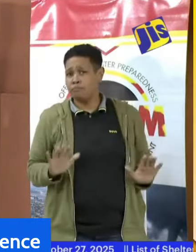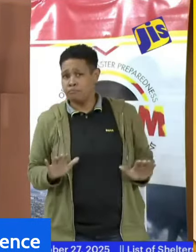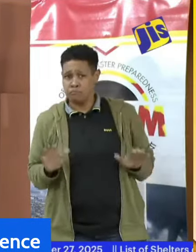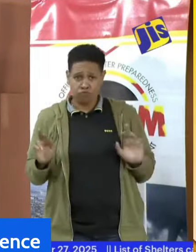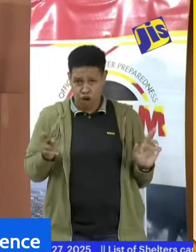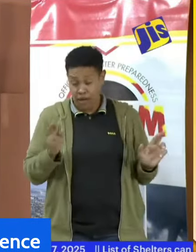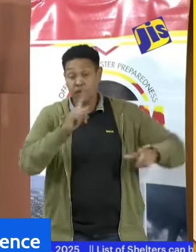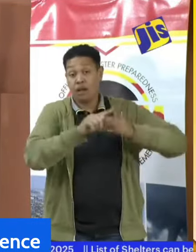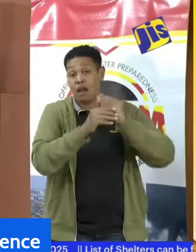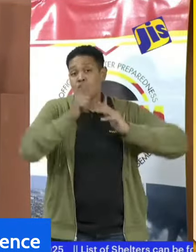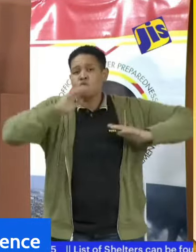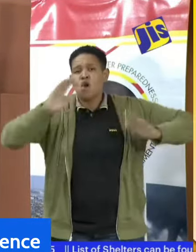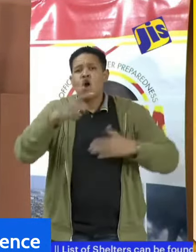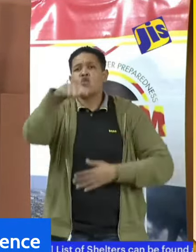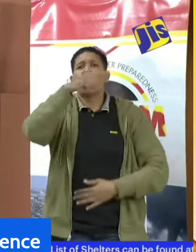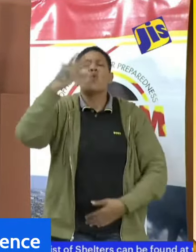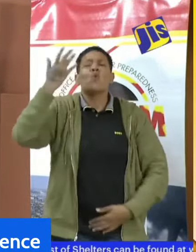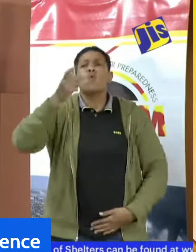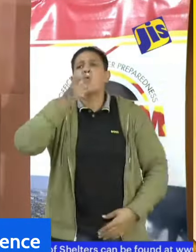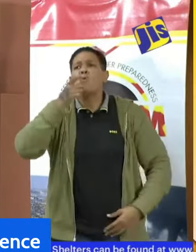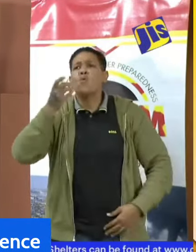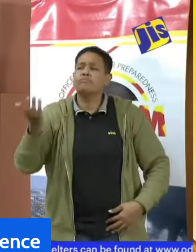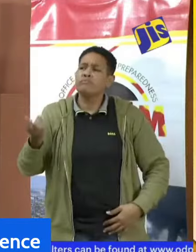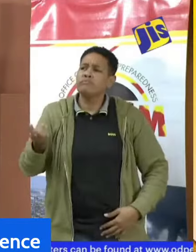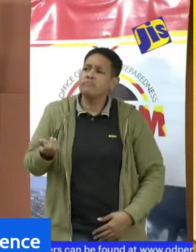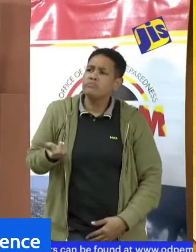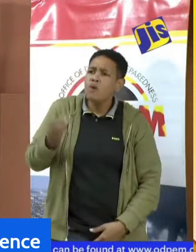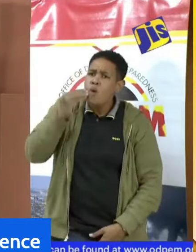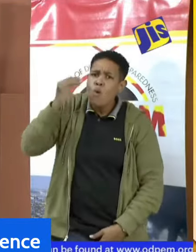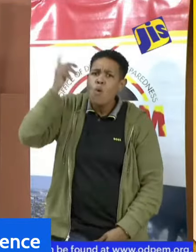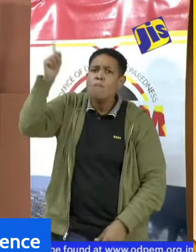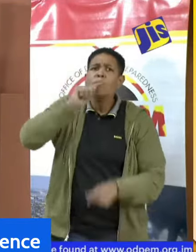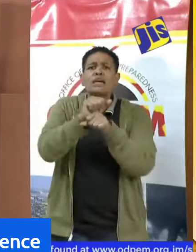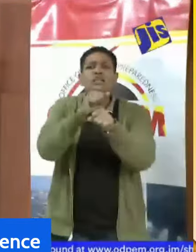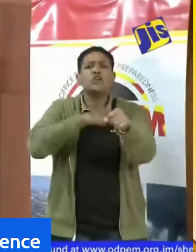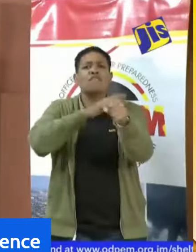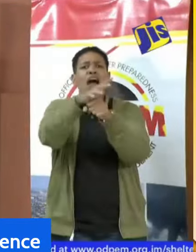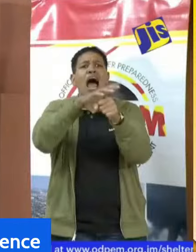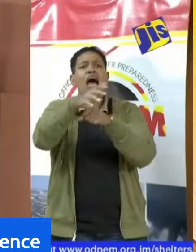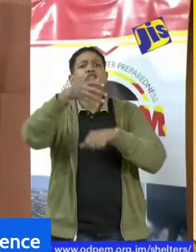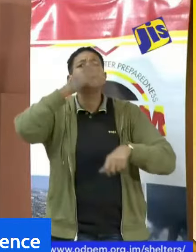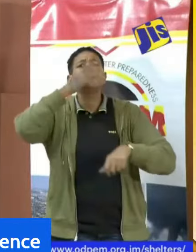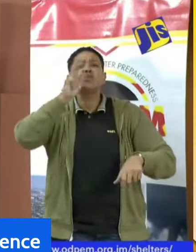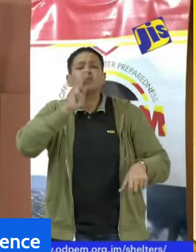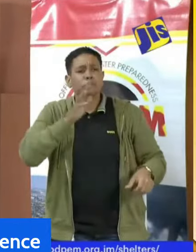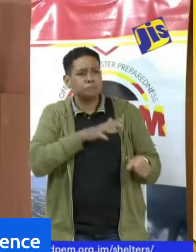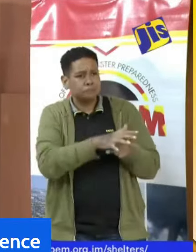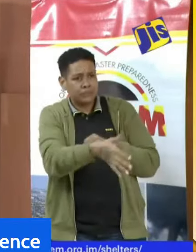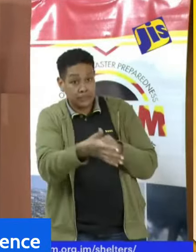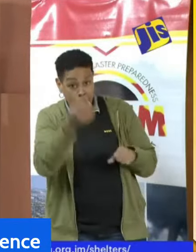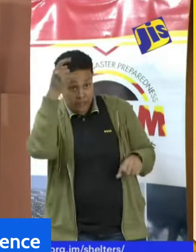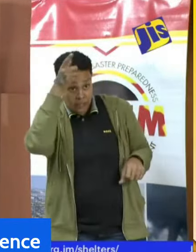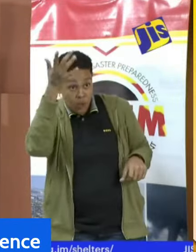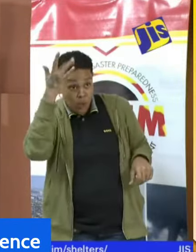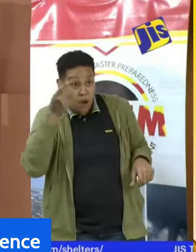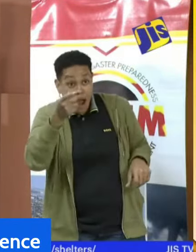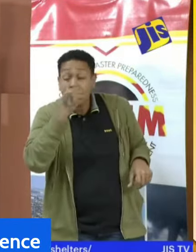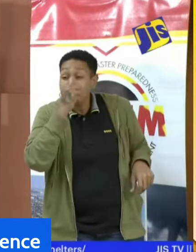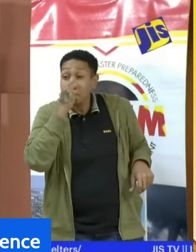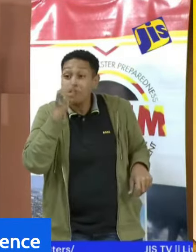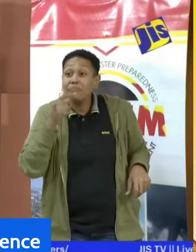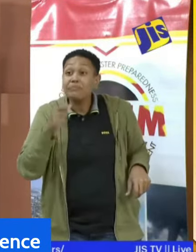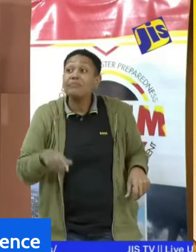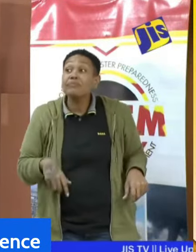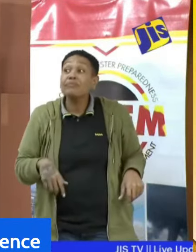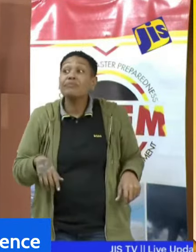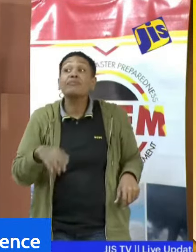urge those home to ensure that they have adequate drinking water, because